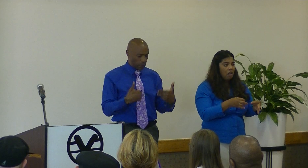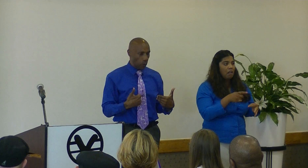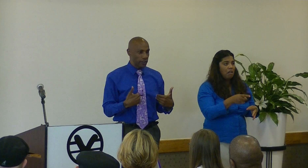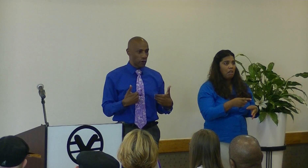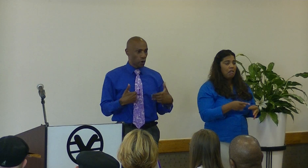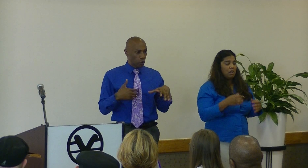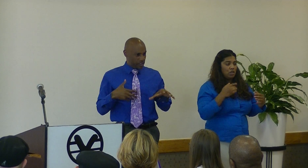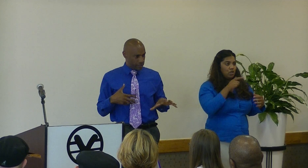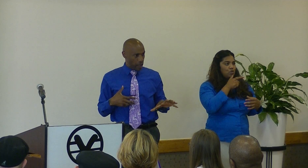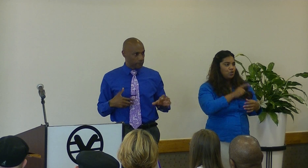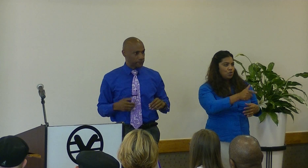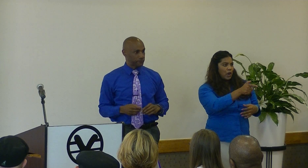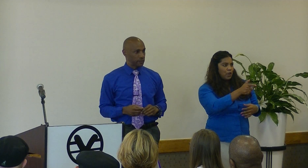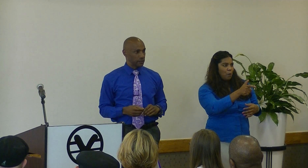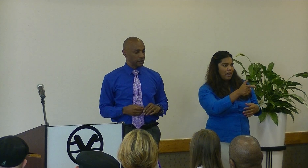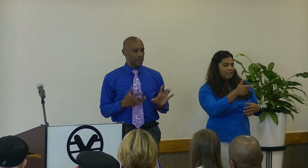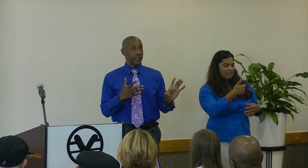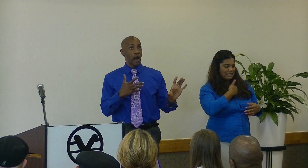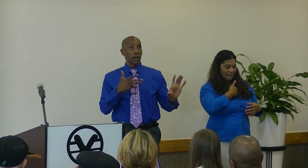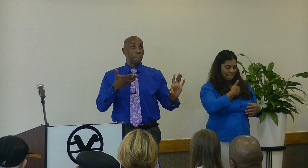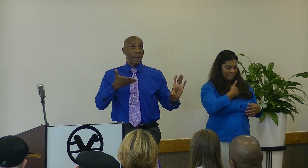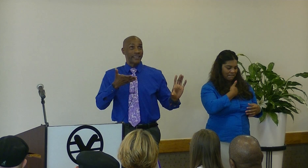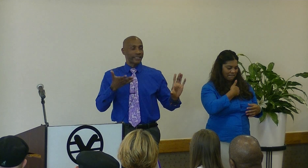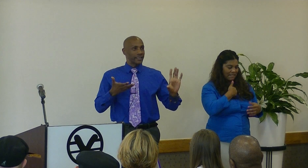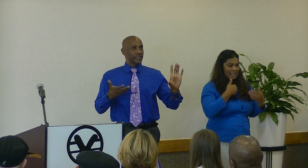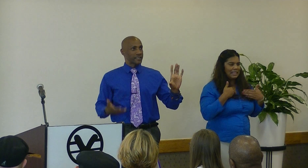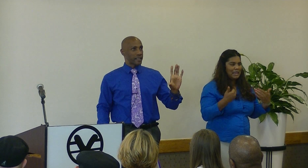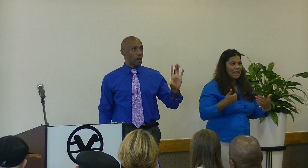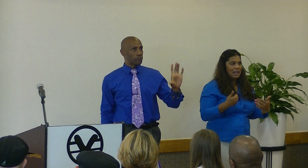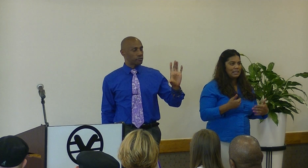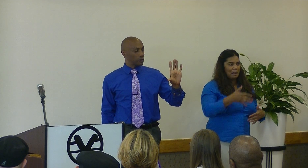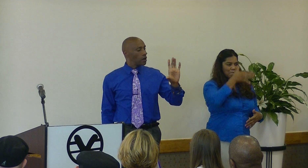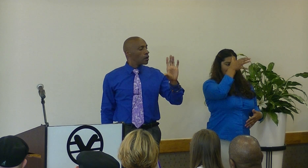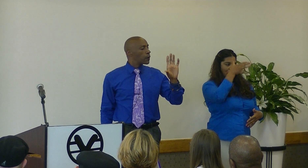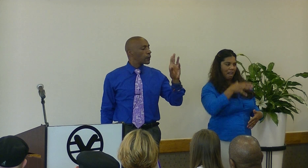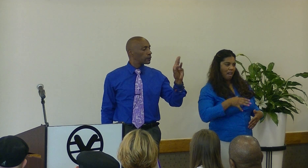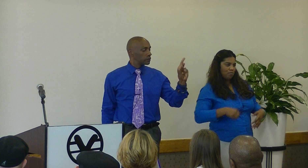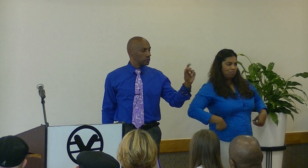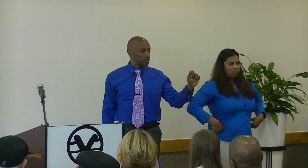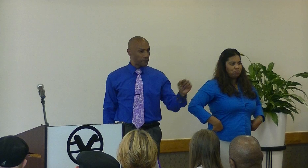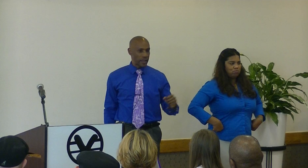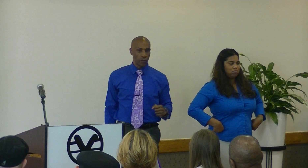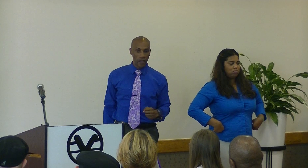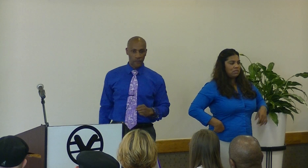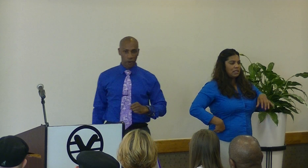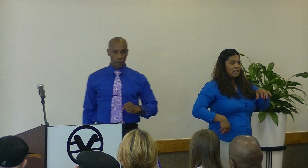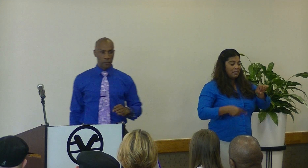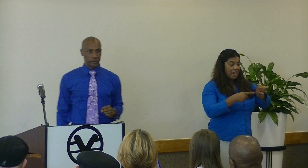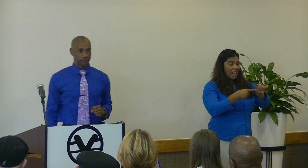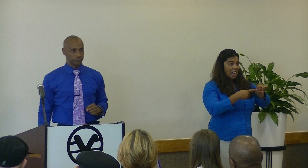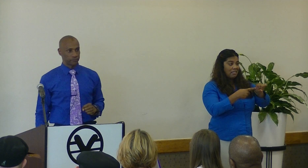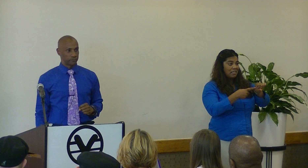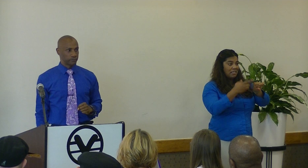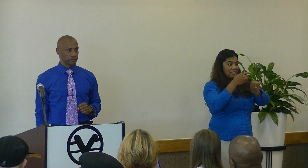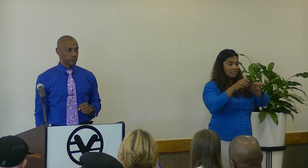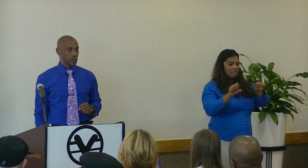allowed the 21-year-old self, the young masculine self, to fade away for a